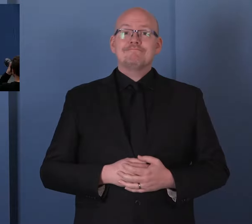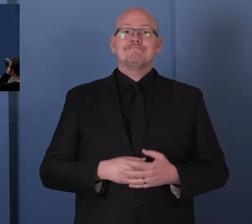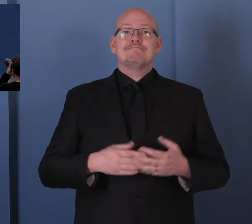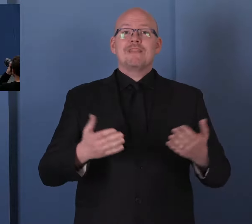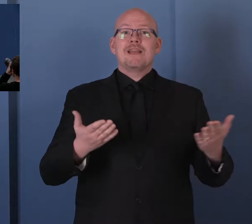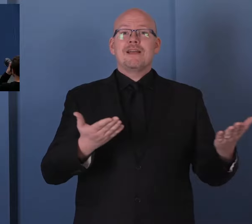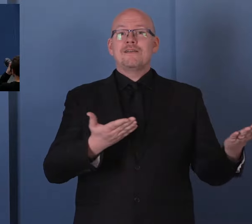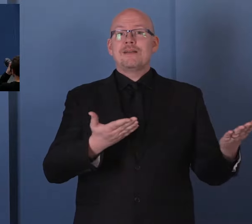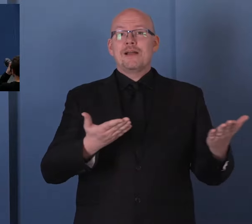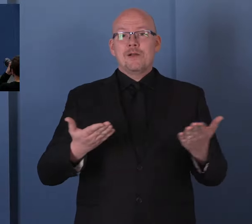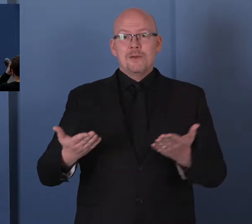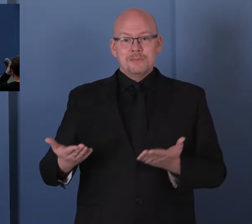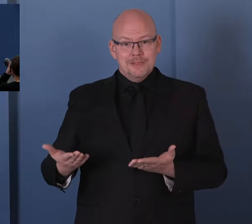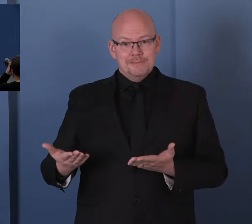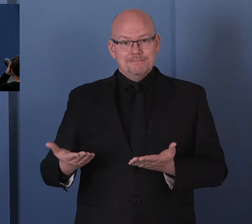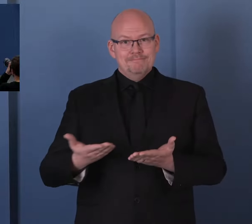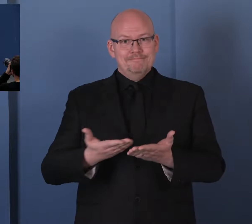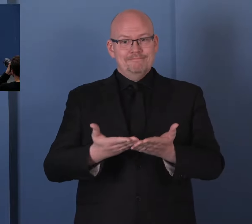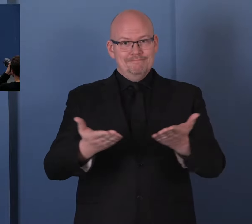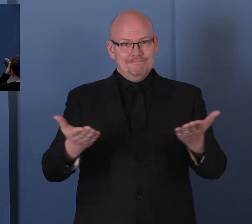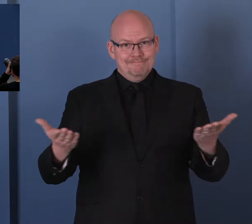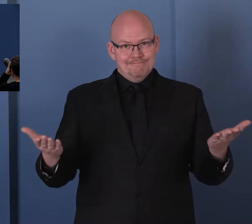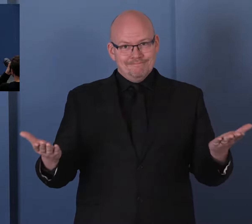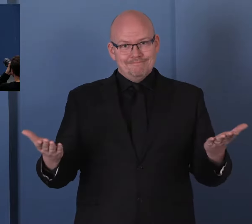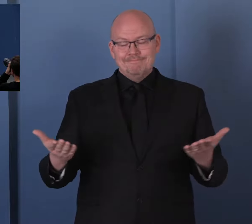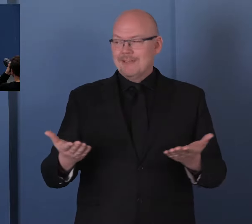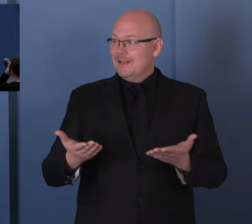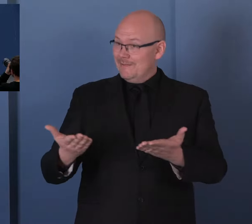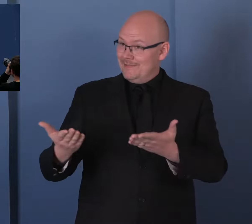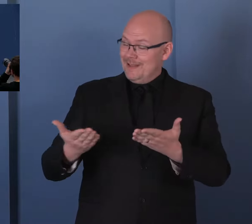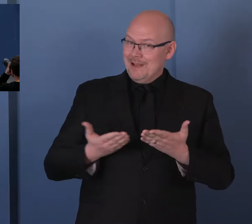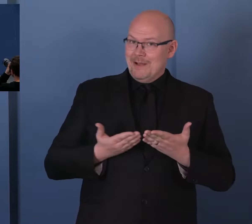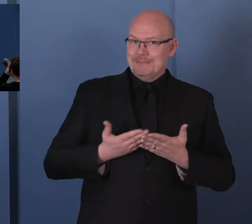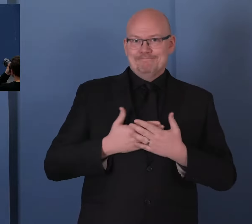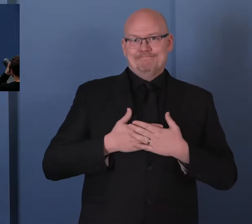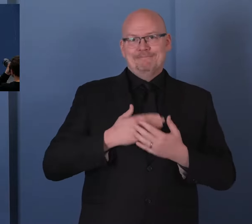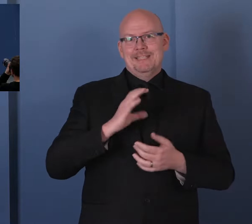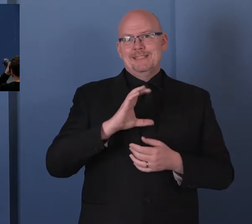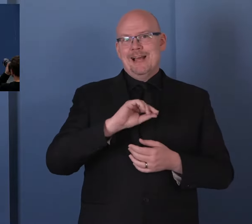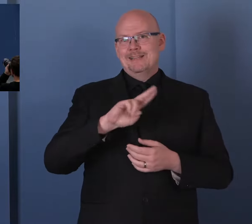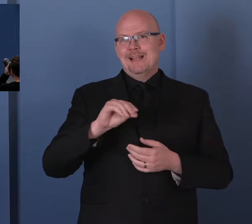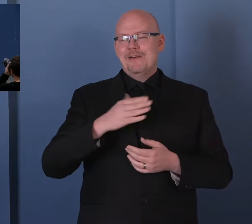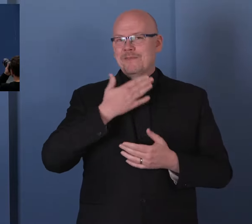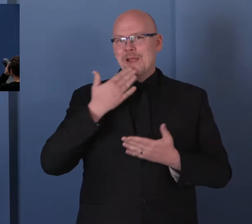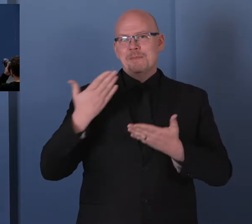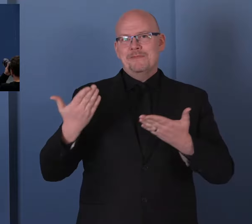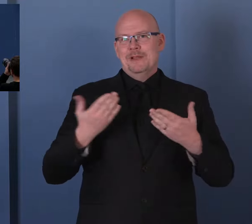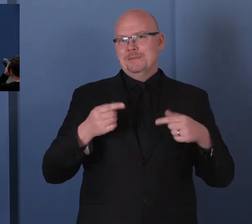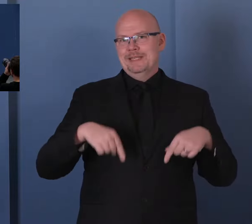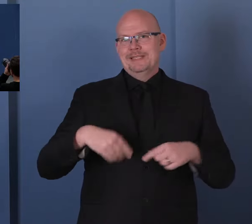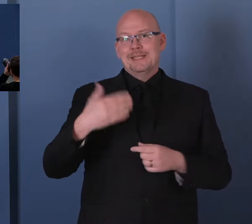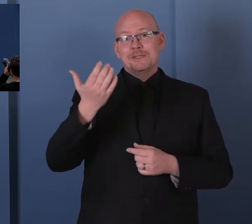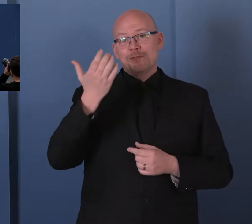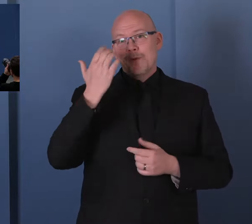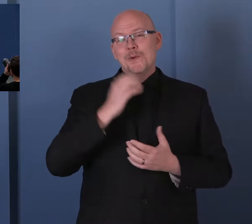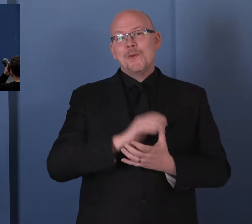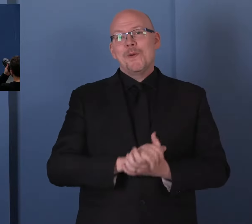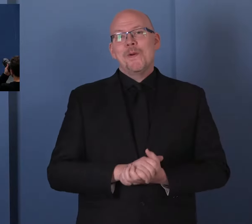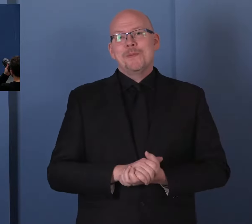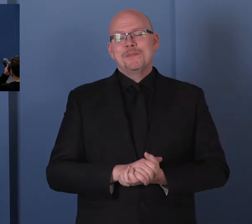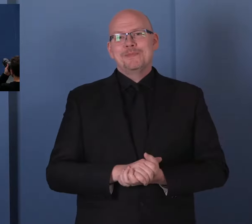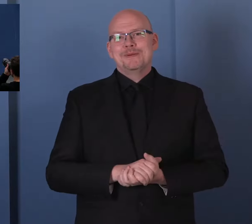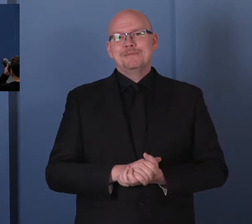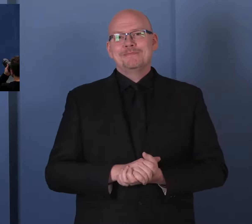Välkomna hit, säger jag till er. And dear Sanna, most welcome to Stockholm. Good to see you here. I'm